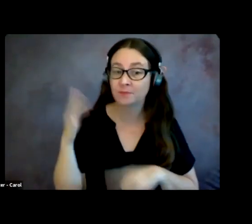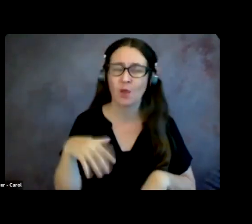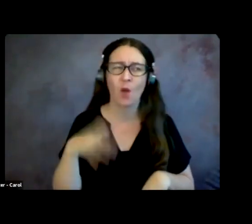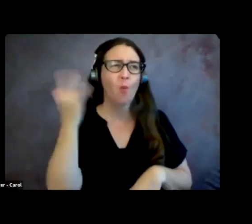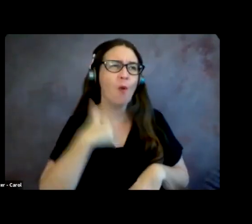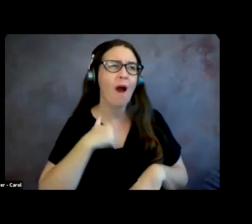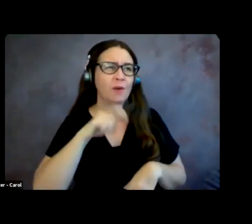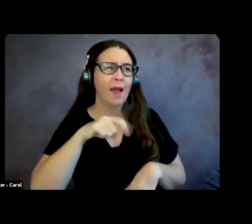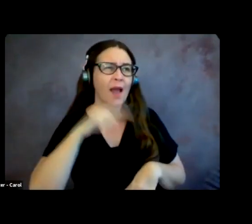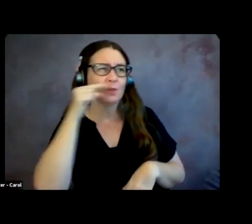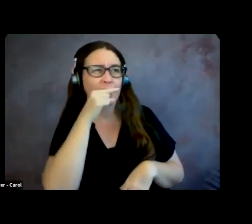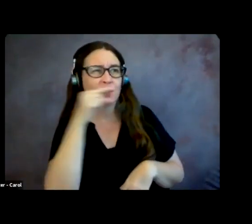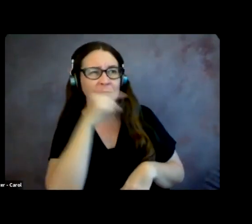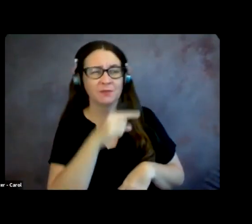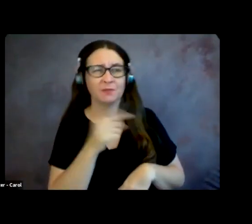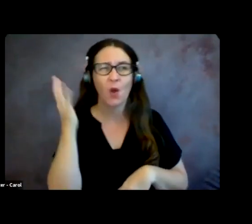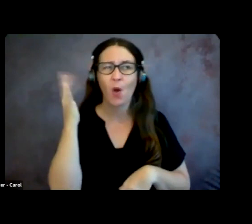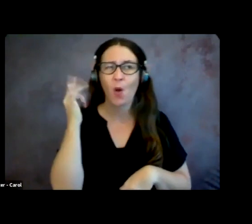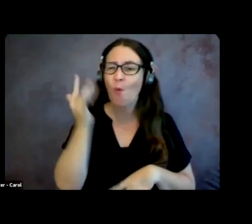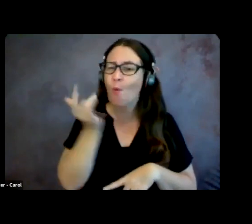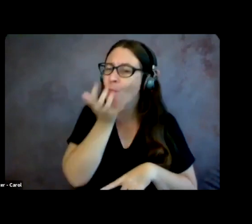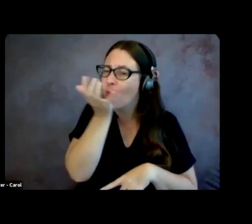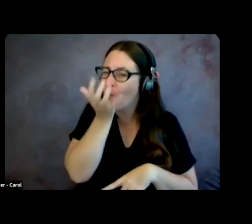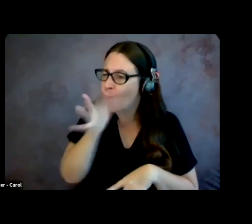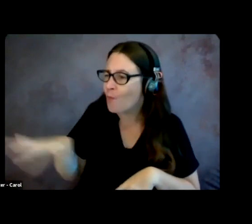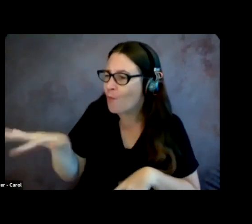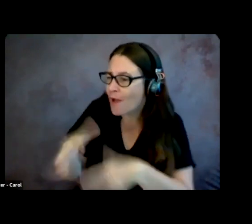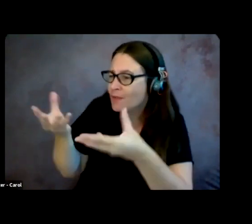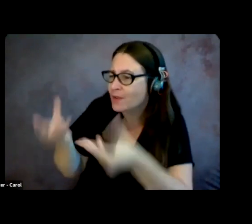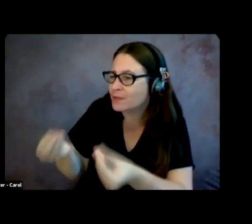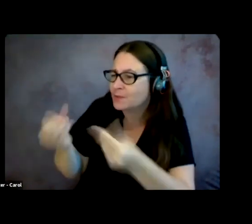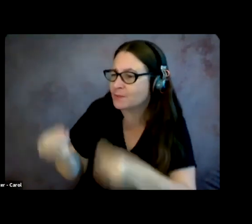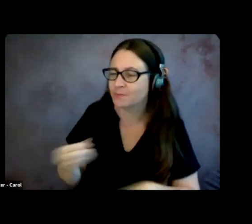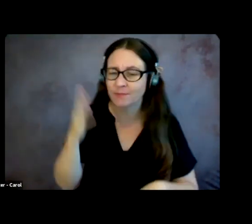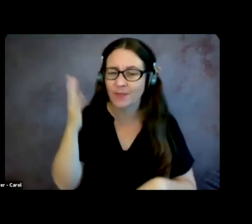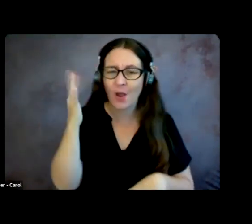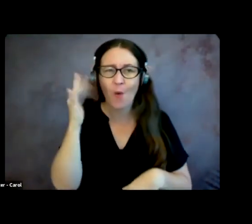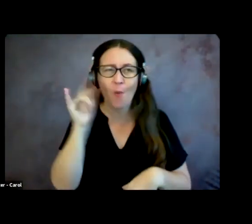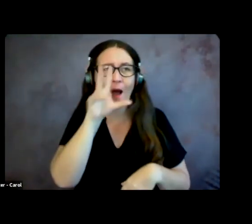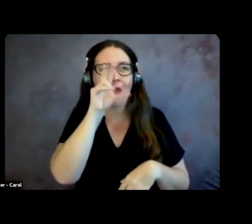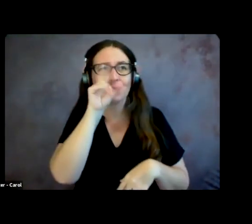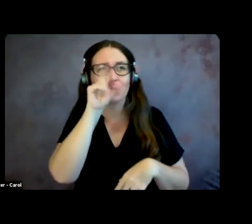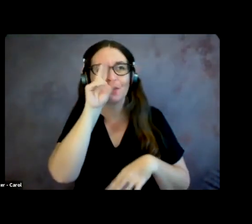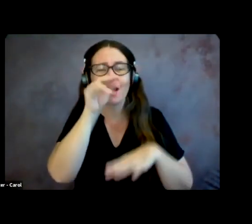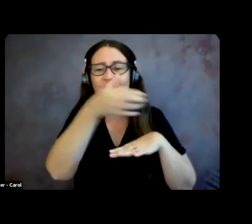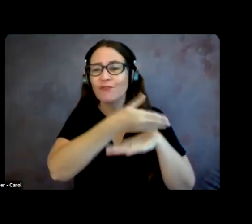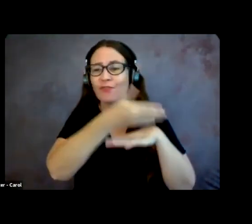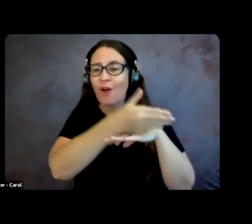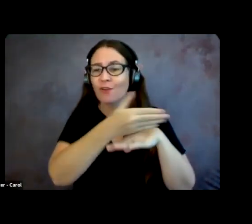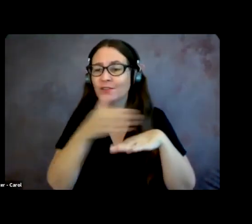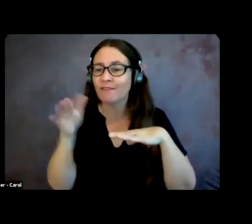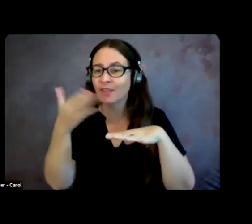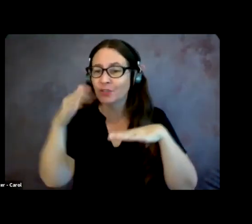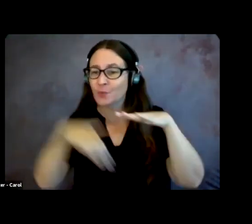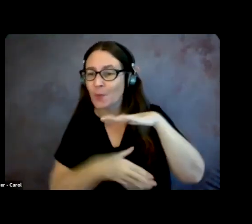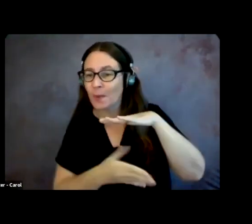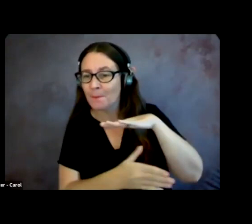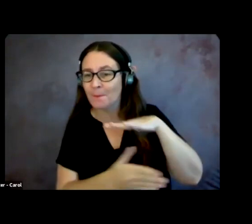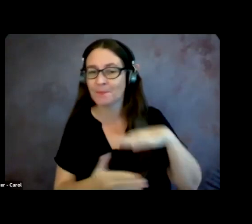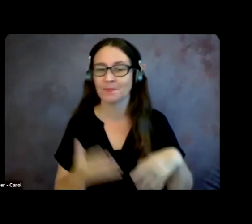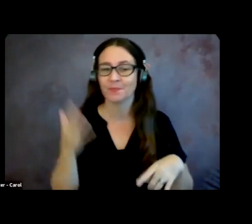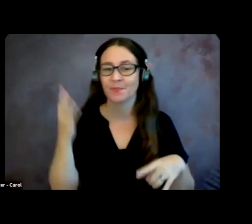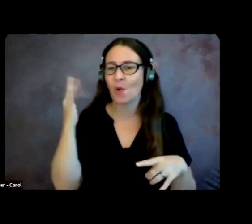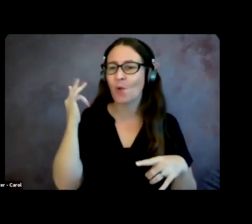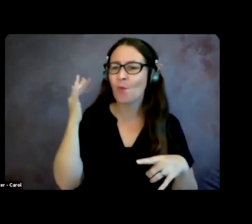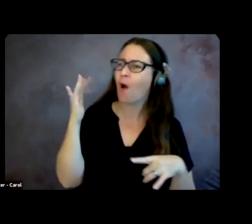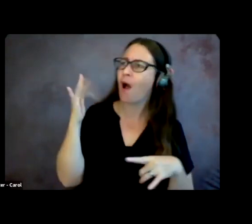teeth? Why is the grass wet? Why do ducks float but fish swim? Why do trees change colors when it gets cold? I was